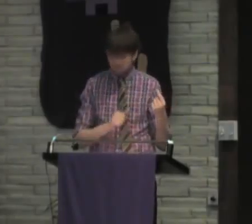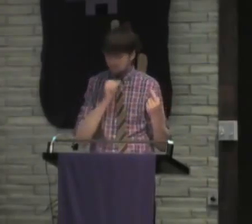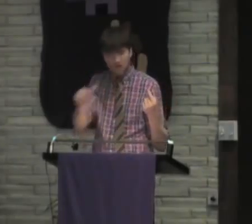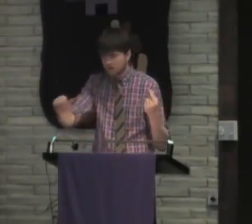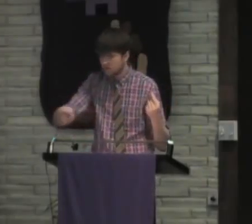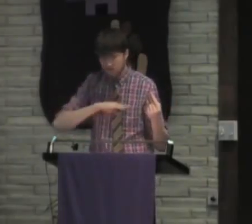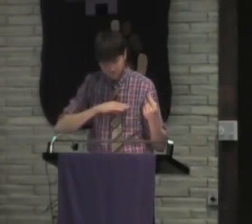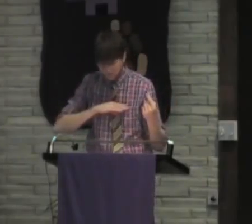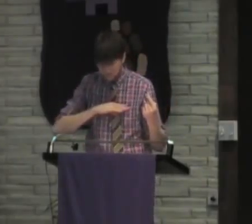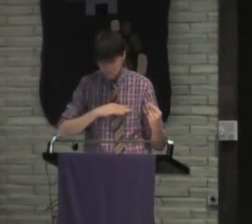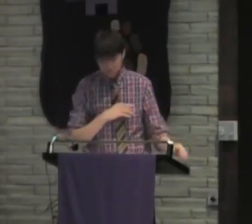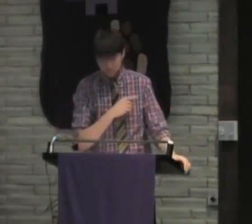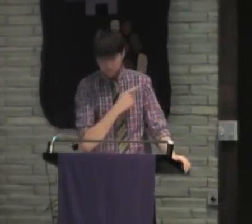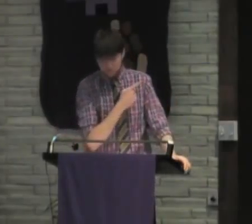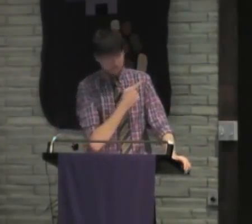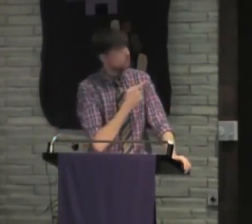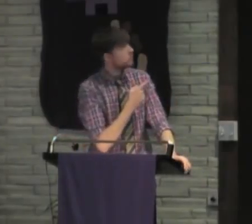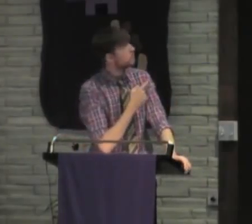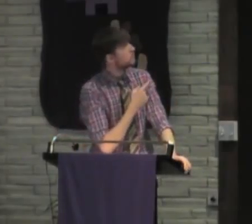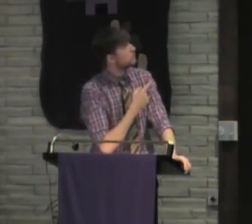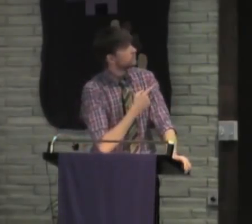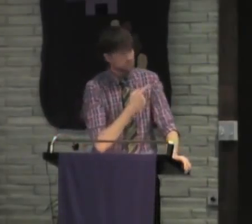Let's take a look. Next slide.